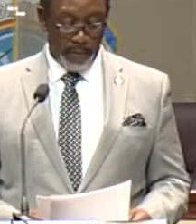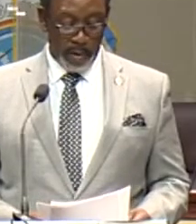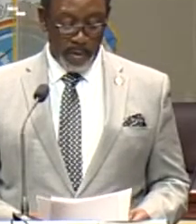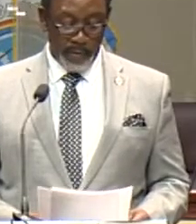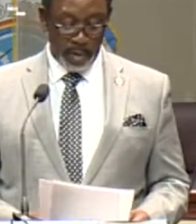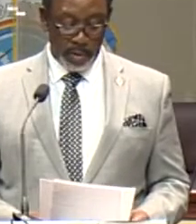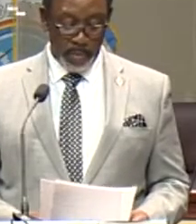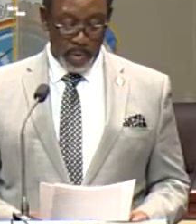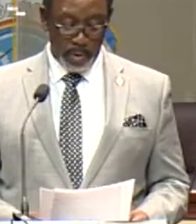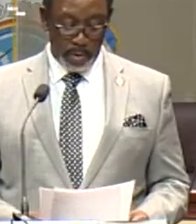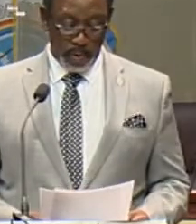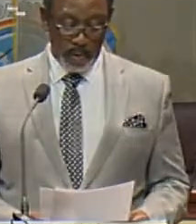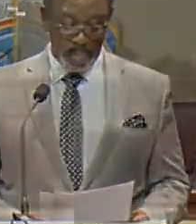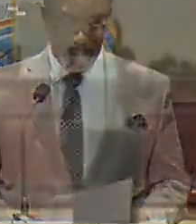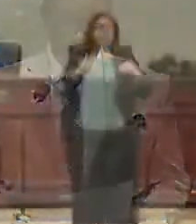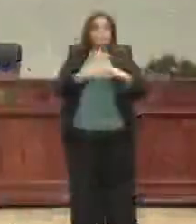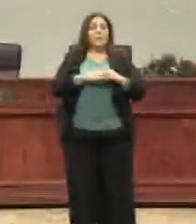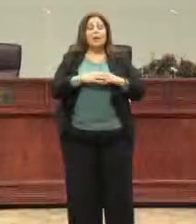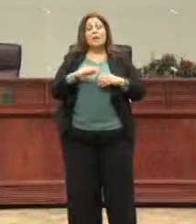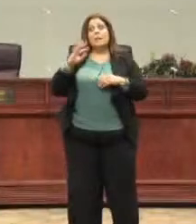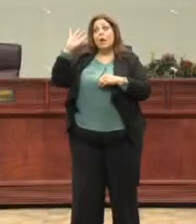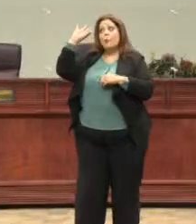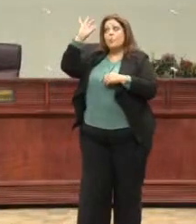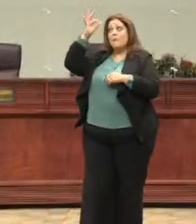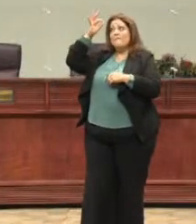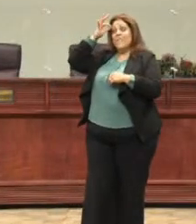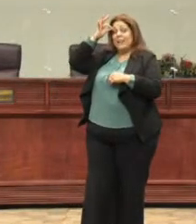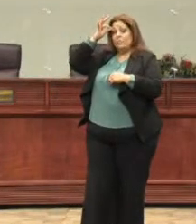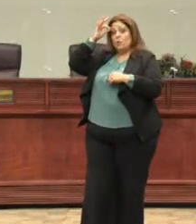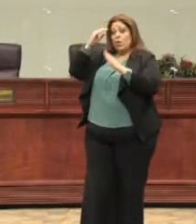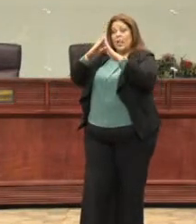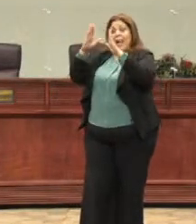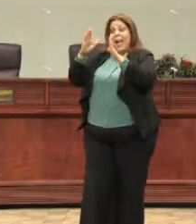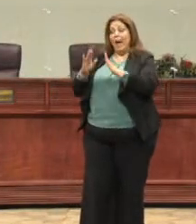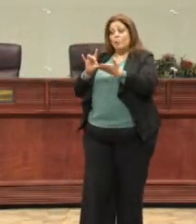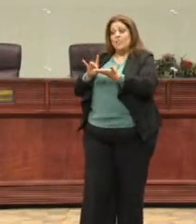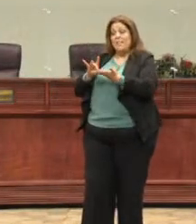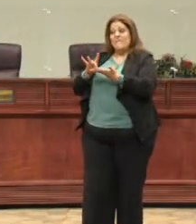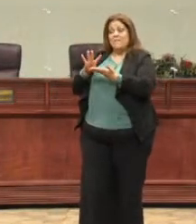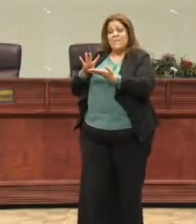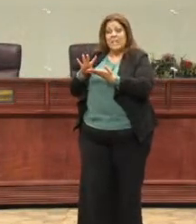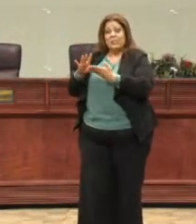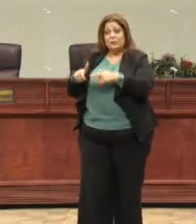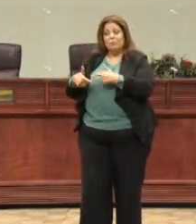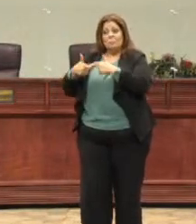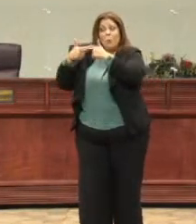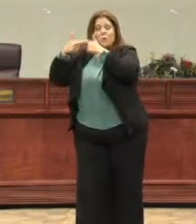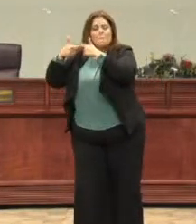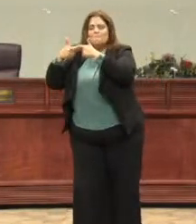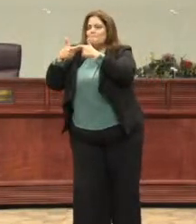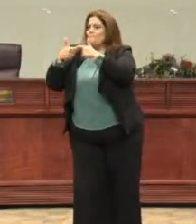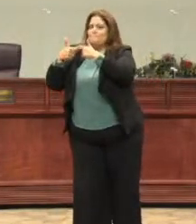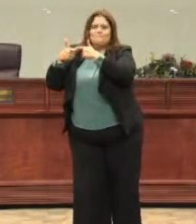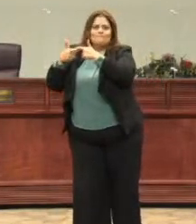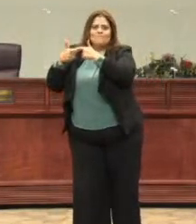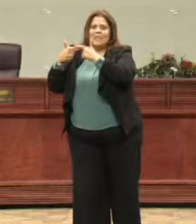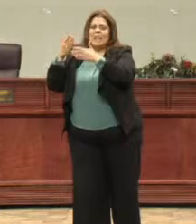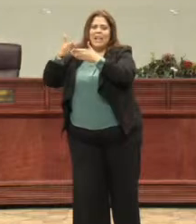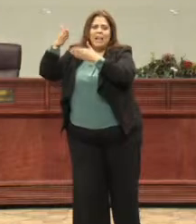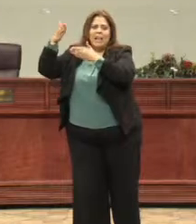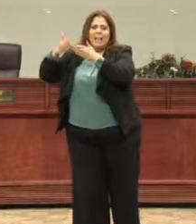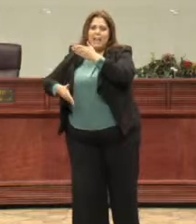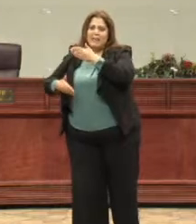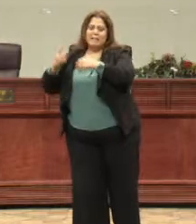The federal eviction moratorium ended on Saturday at midnight. Just before midnight, it is important to know that Orange